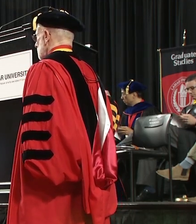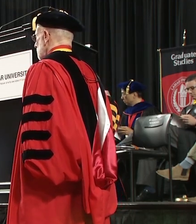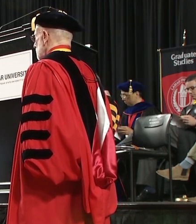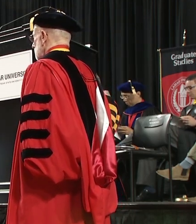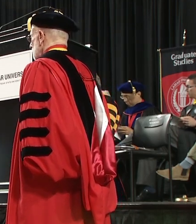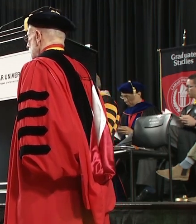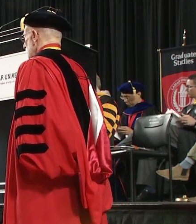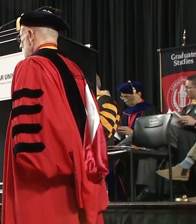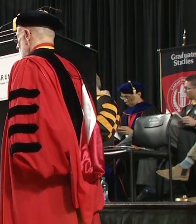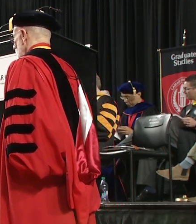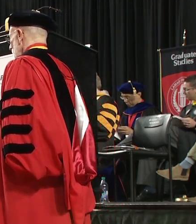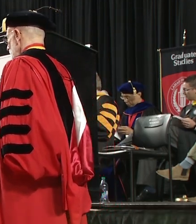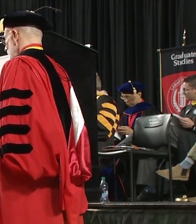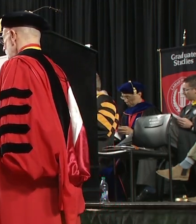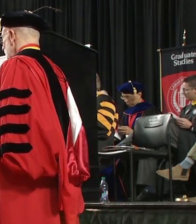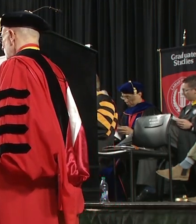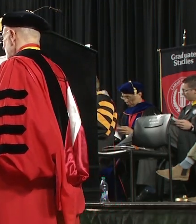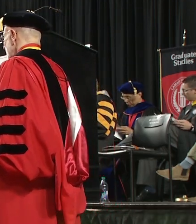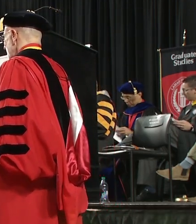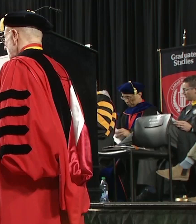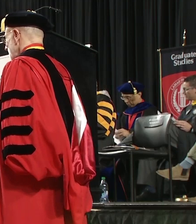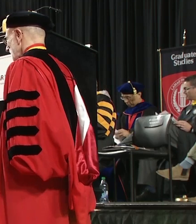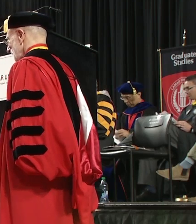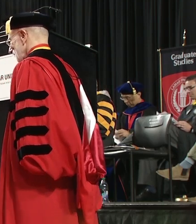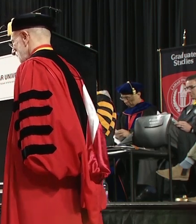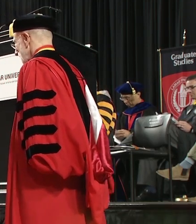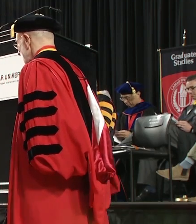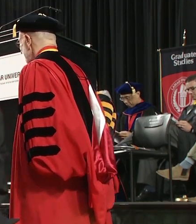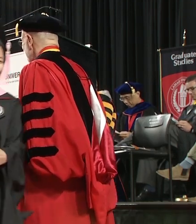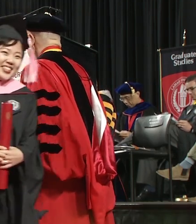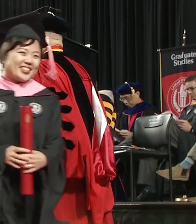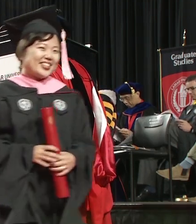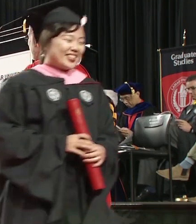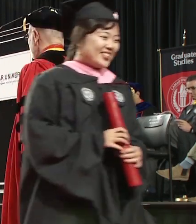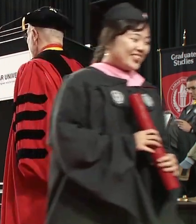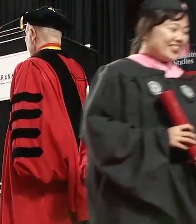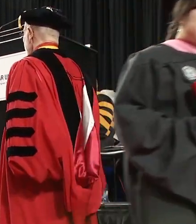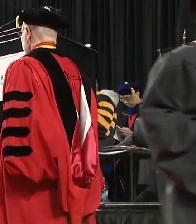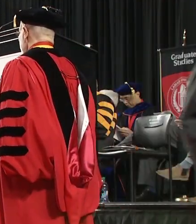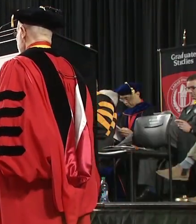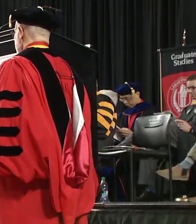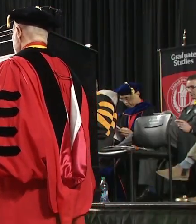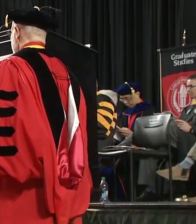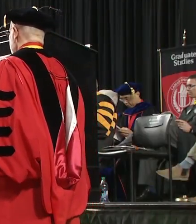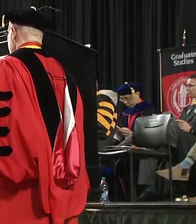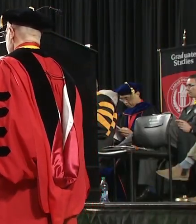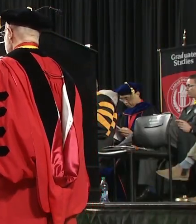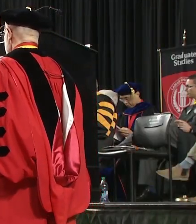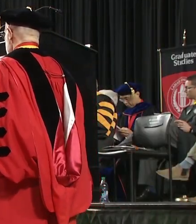Bachelor of Business Administration in Accounting and Finance,